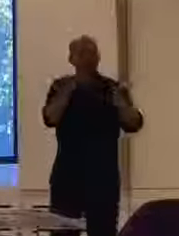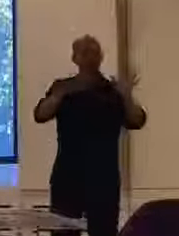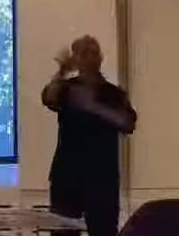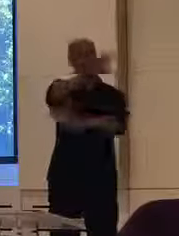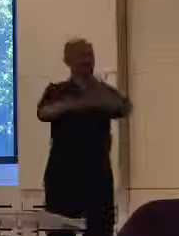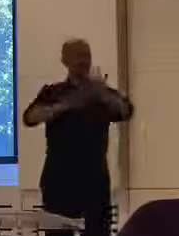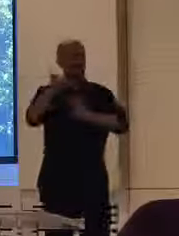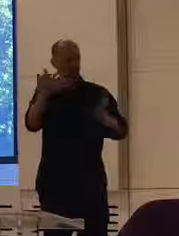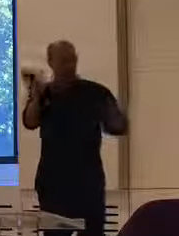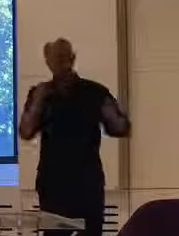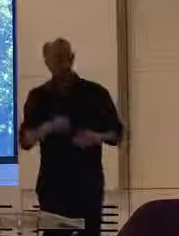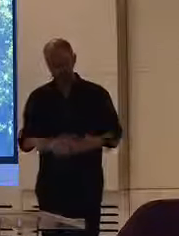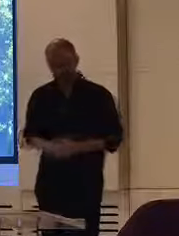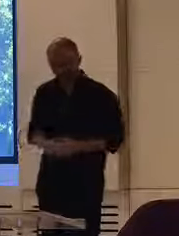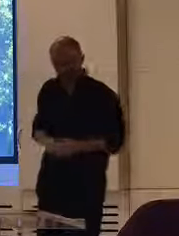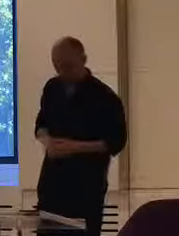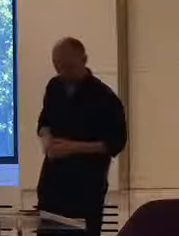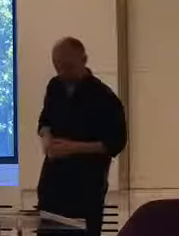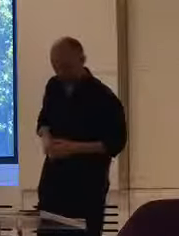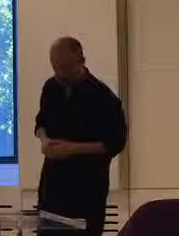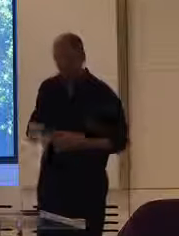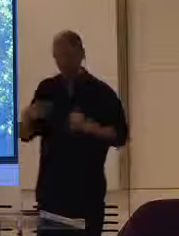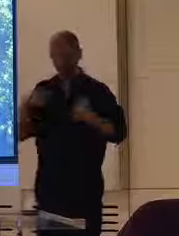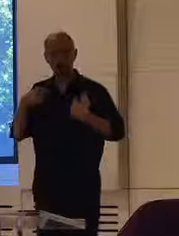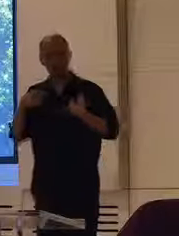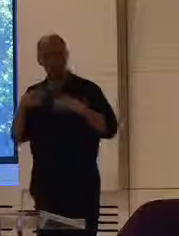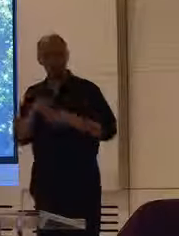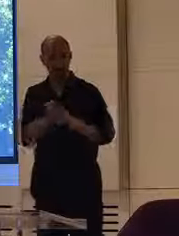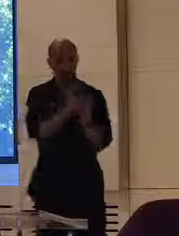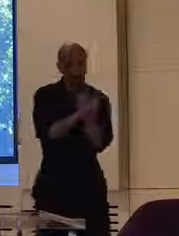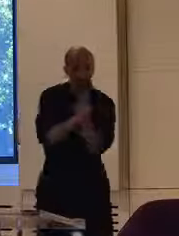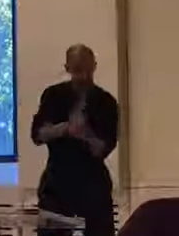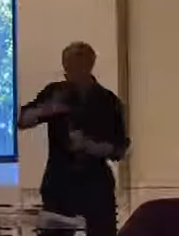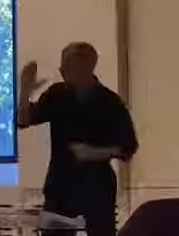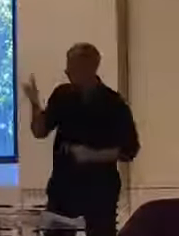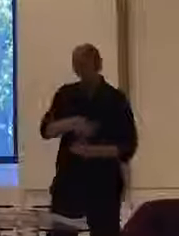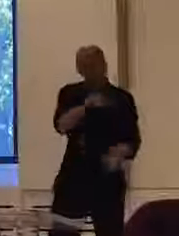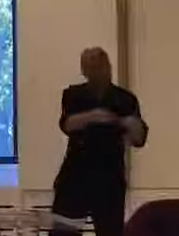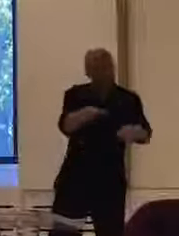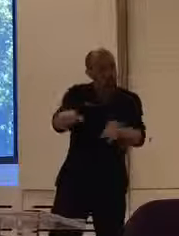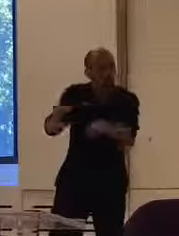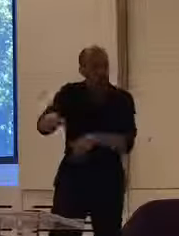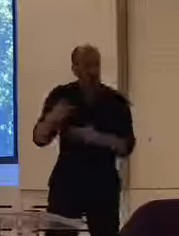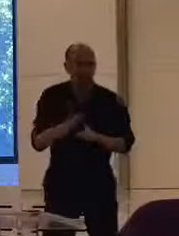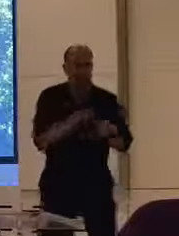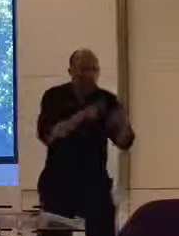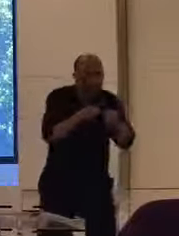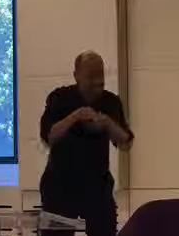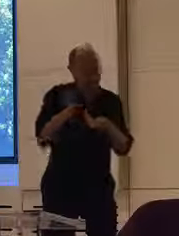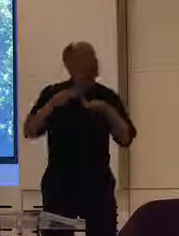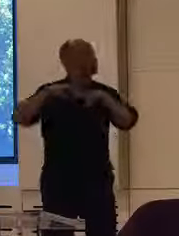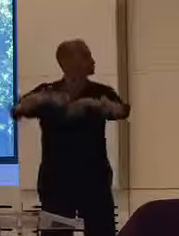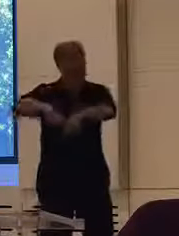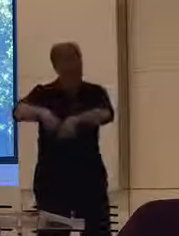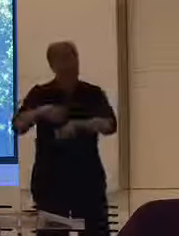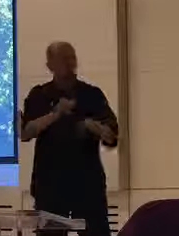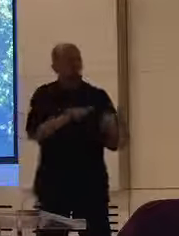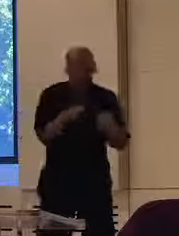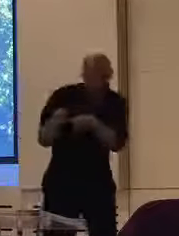oral education or sign language education, is unclear. So I've met a lot of young people, and with